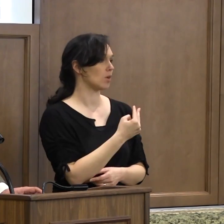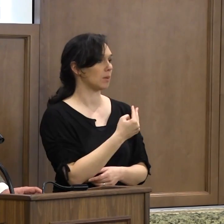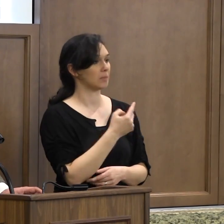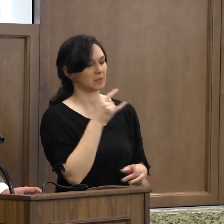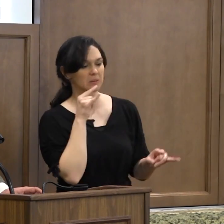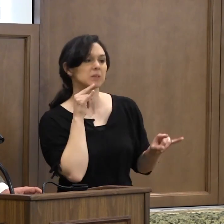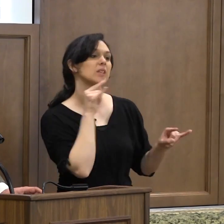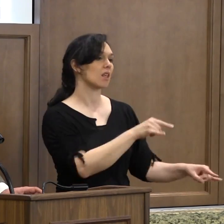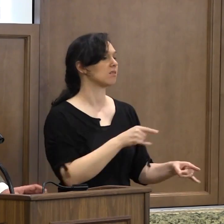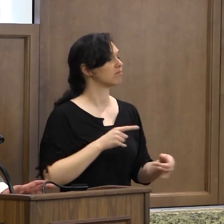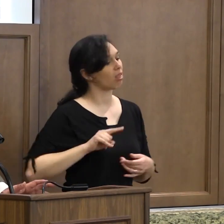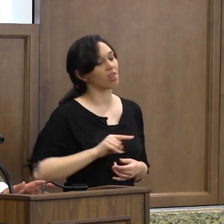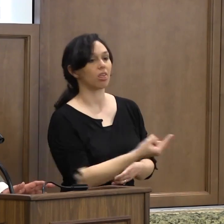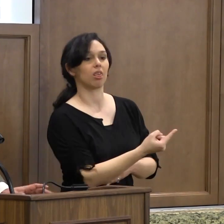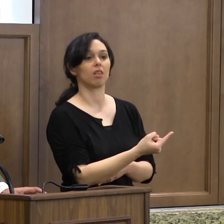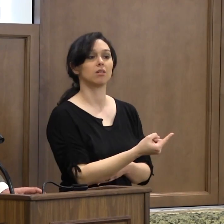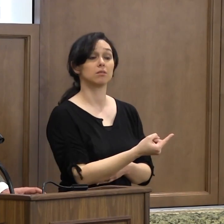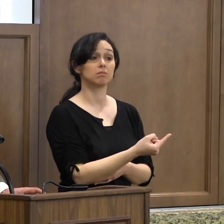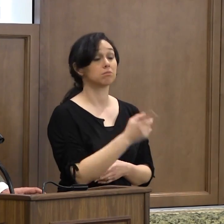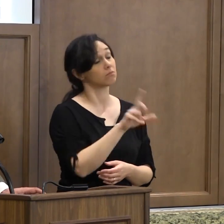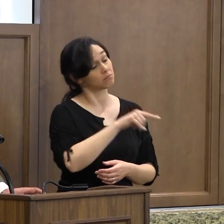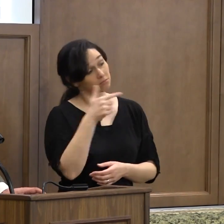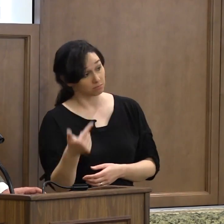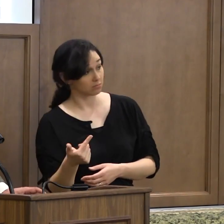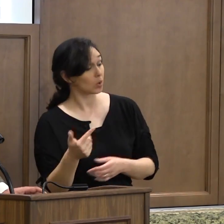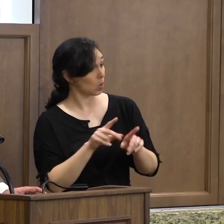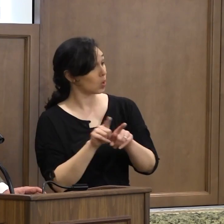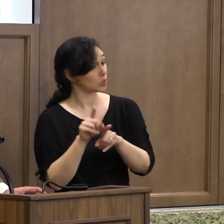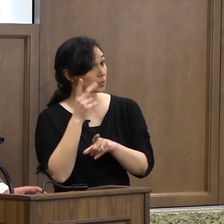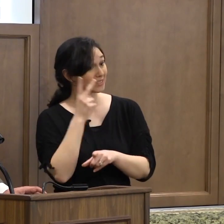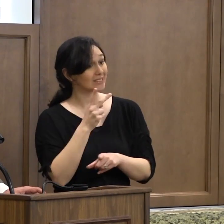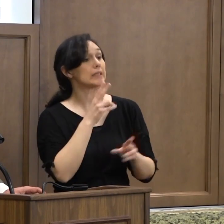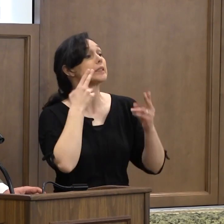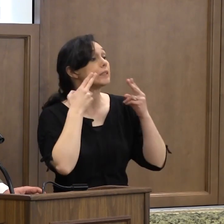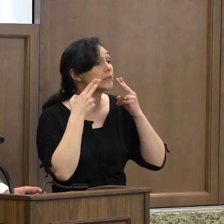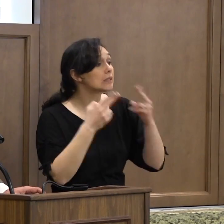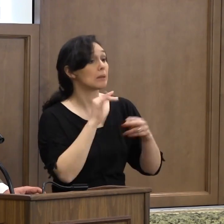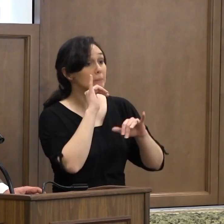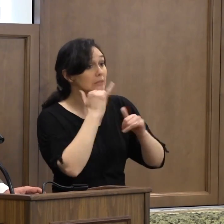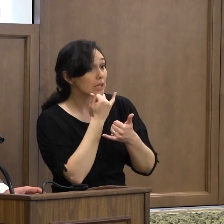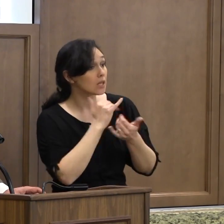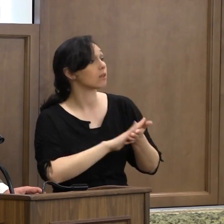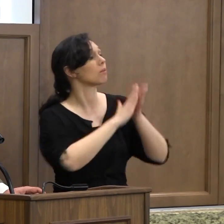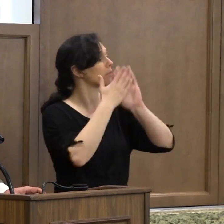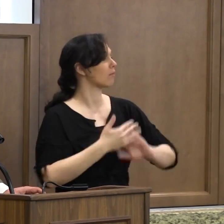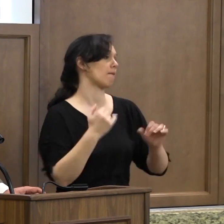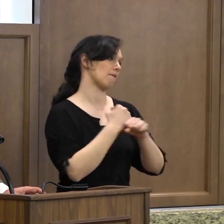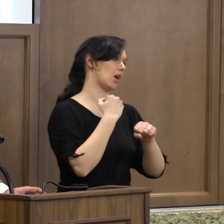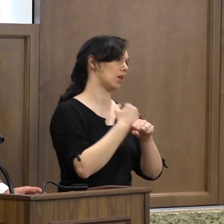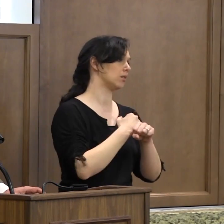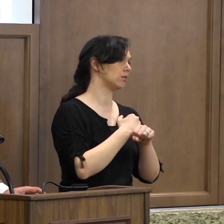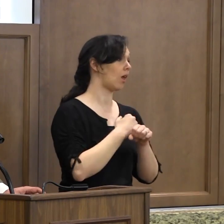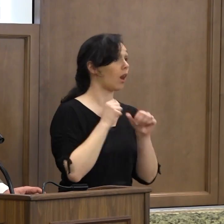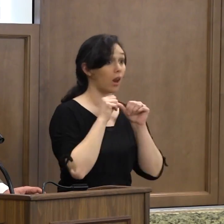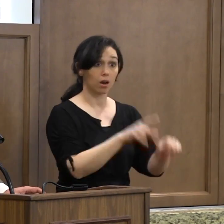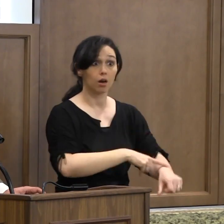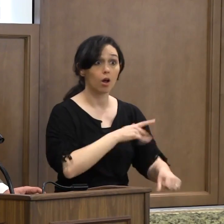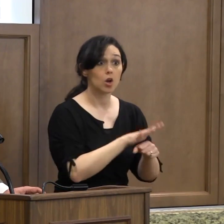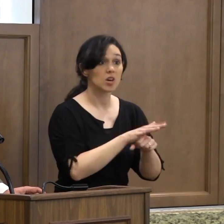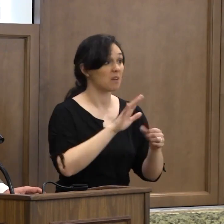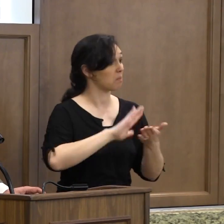snubs, insults. On the flip side, you have also seen innocent mistakes turn into fights, last long enough to